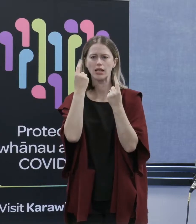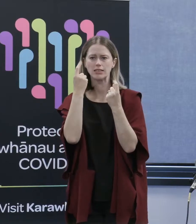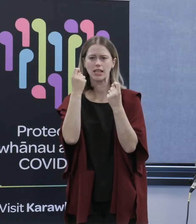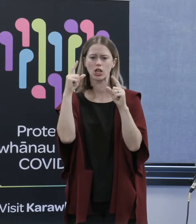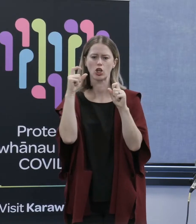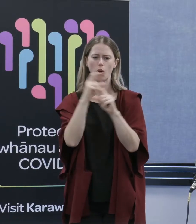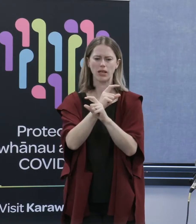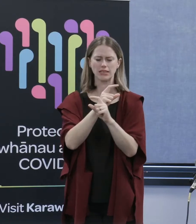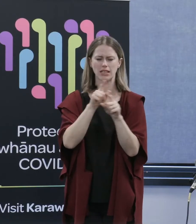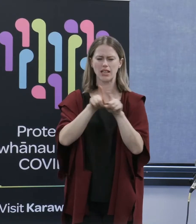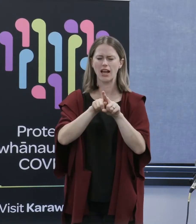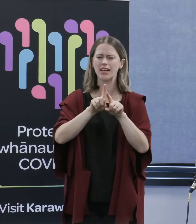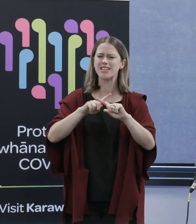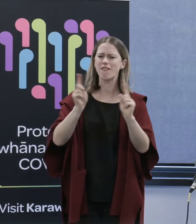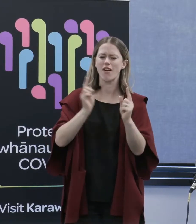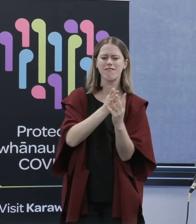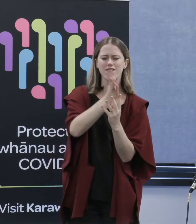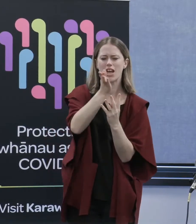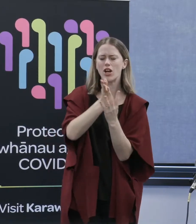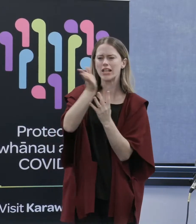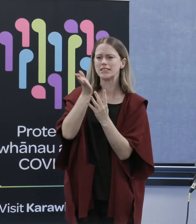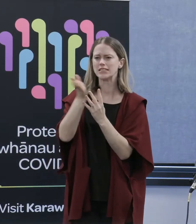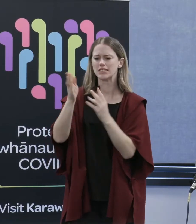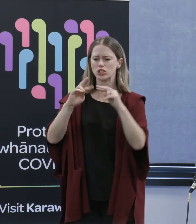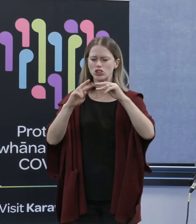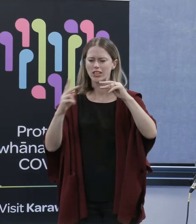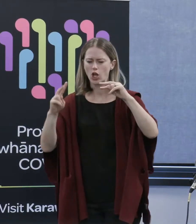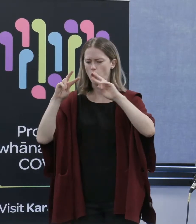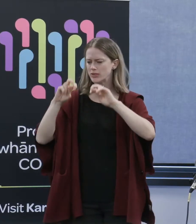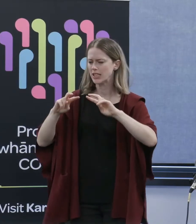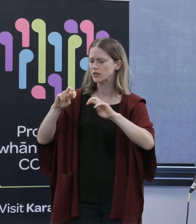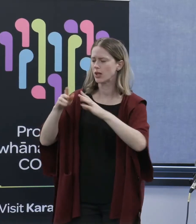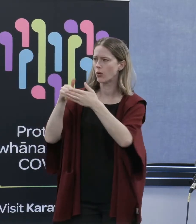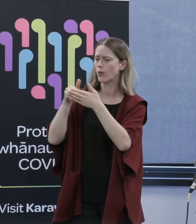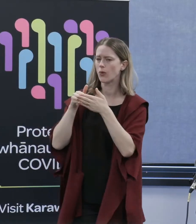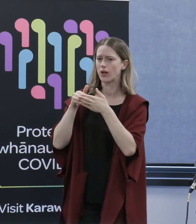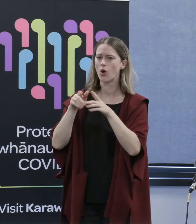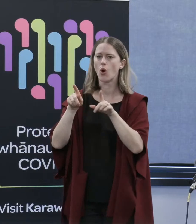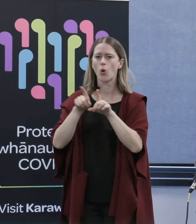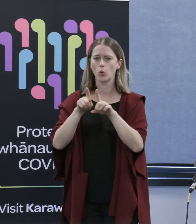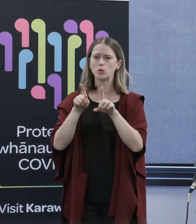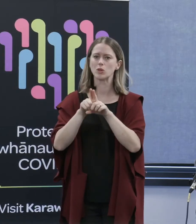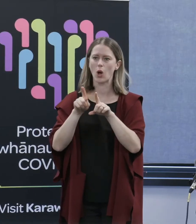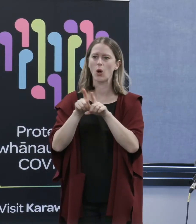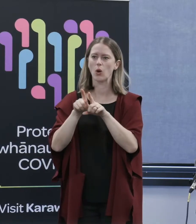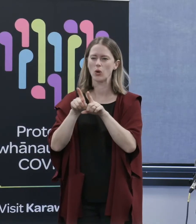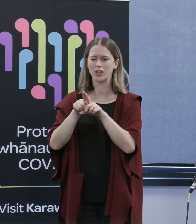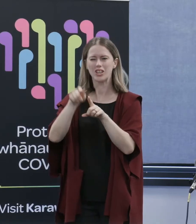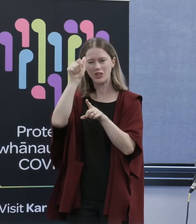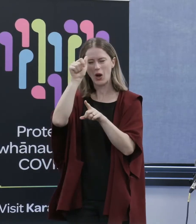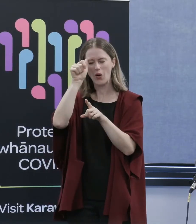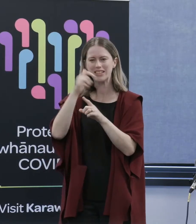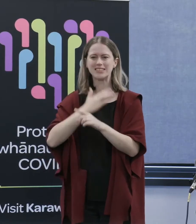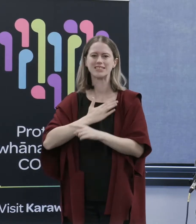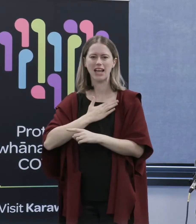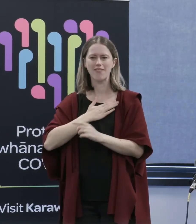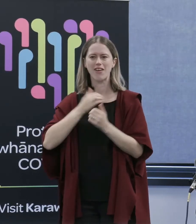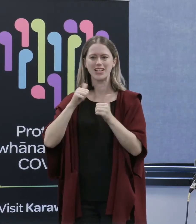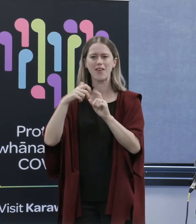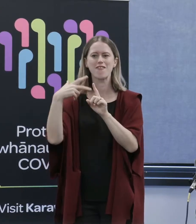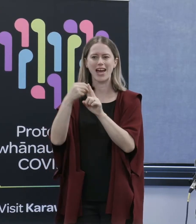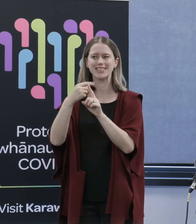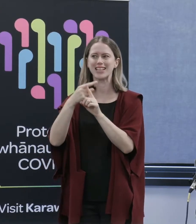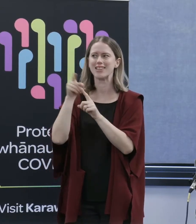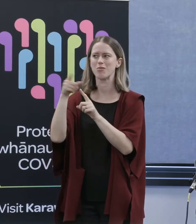as variants and whole genome sequencing, and more particularly the massive global effort to deliver safe and